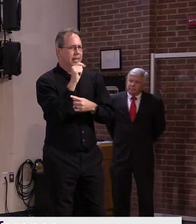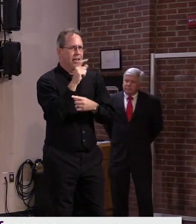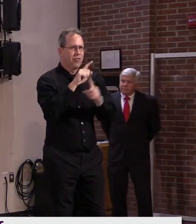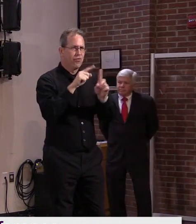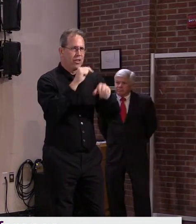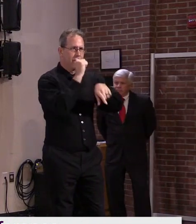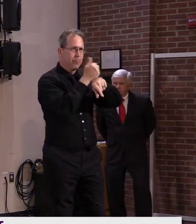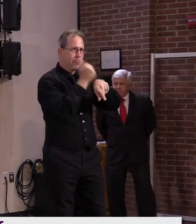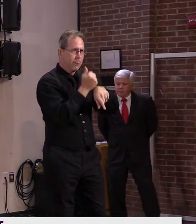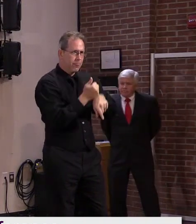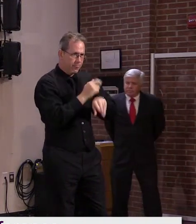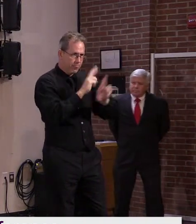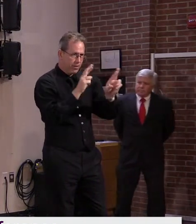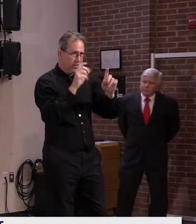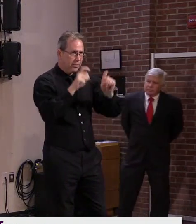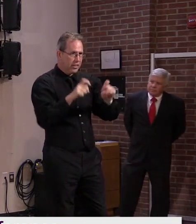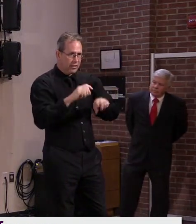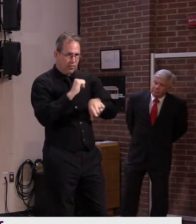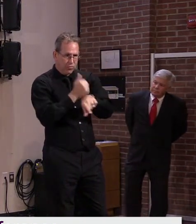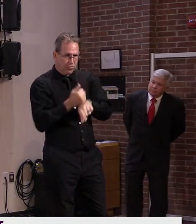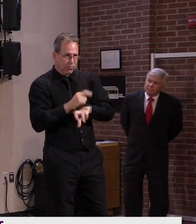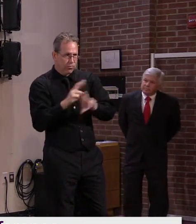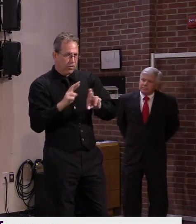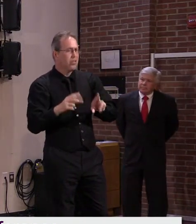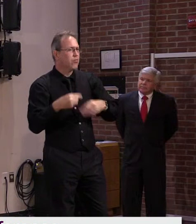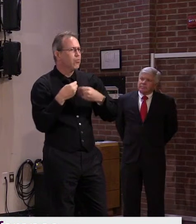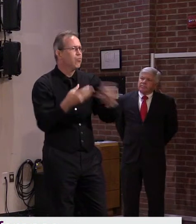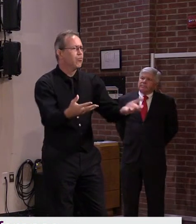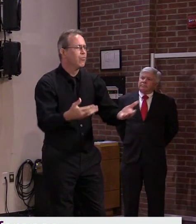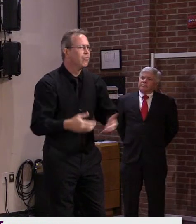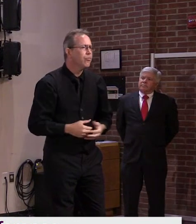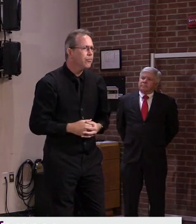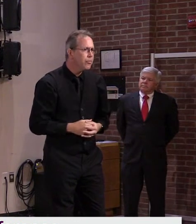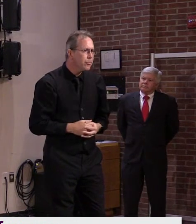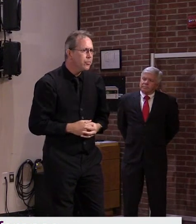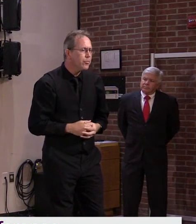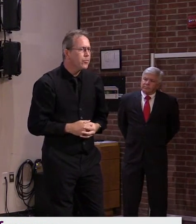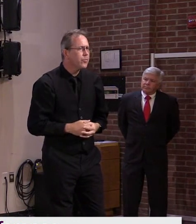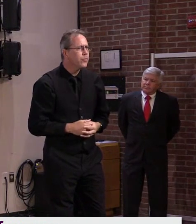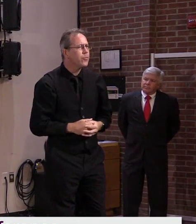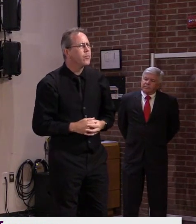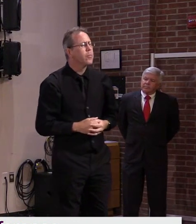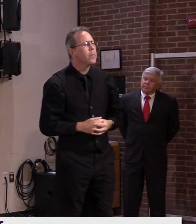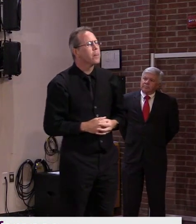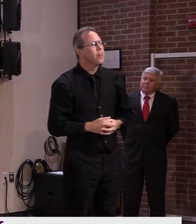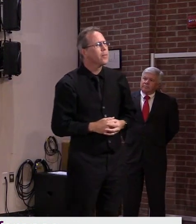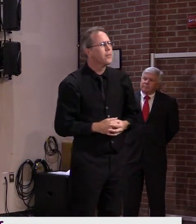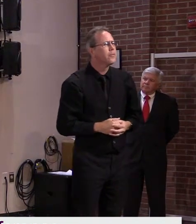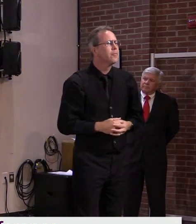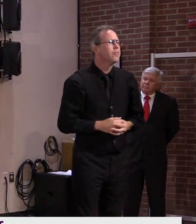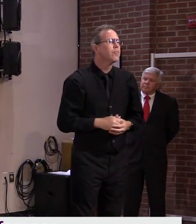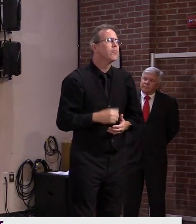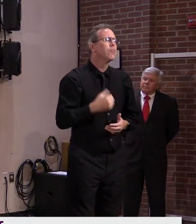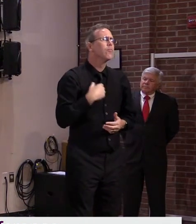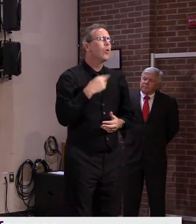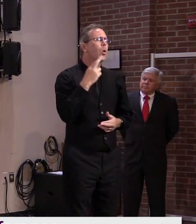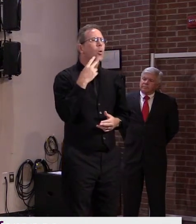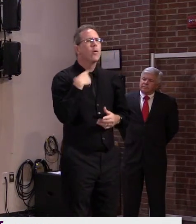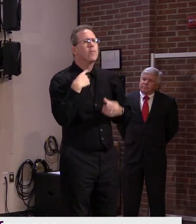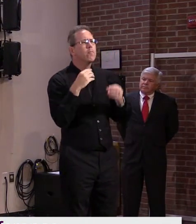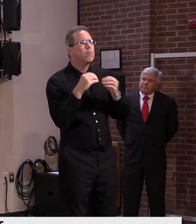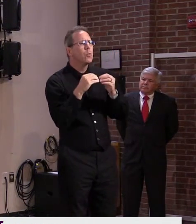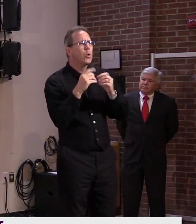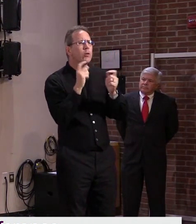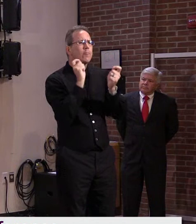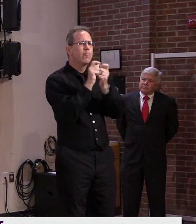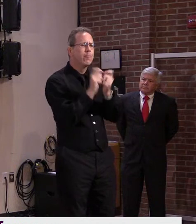out? Well, we're hoping to issue, elaborate, guidance, but flow charts and so forth to the school districts this week